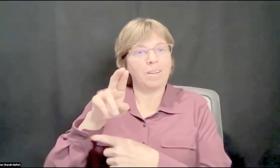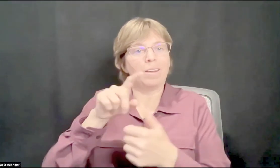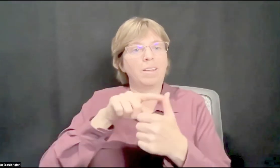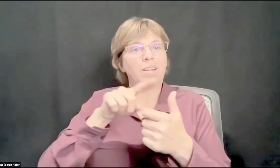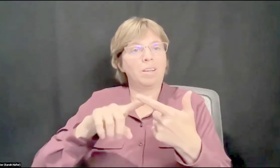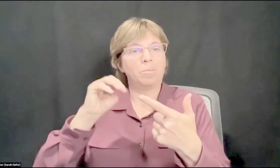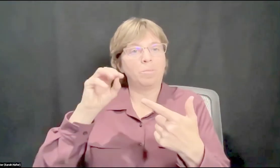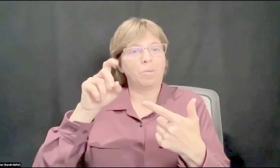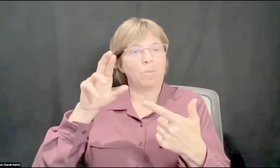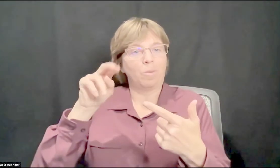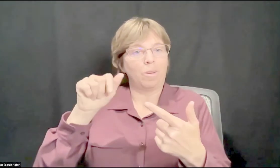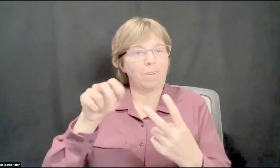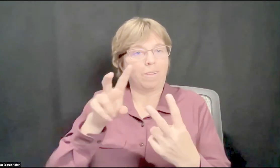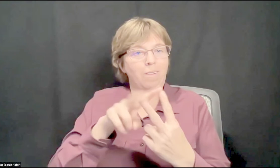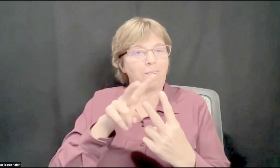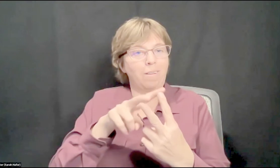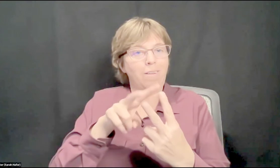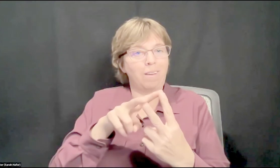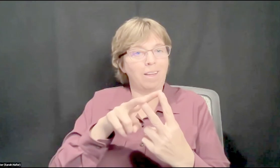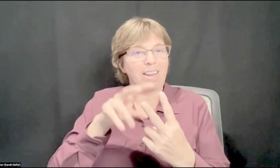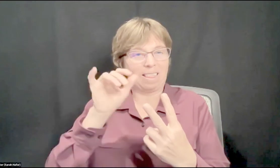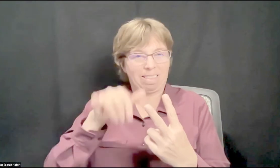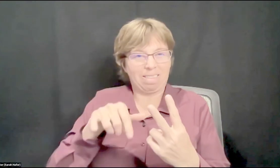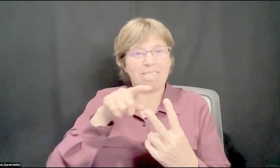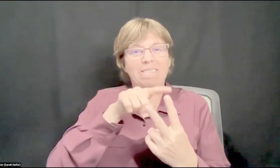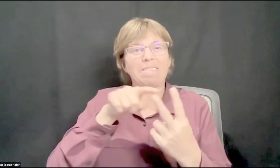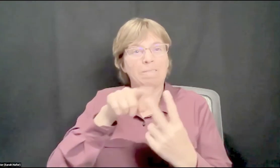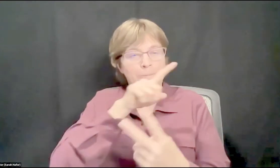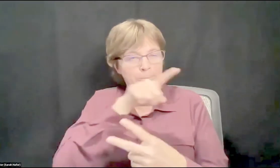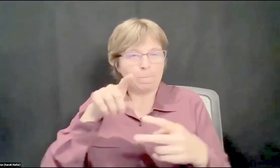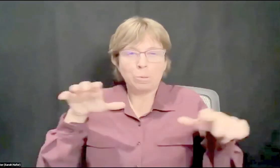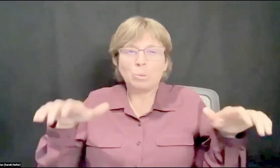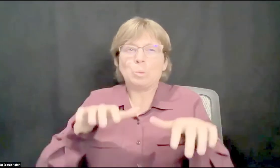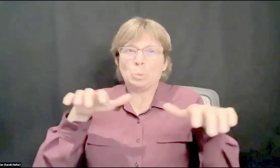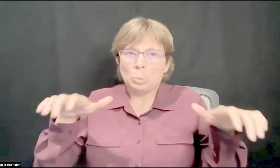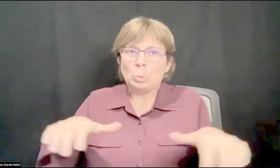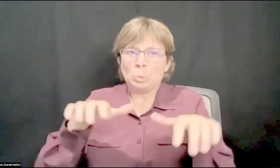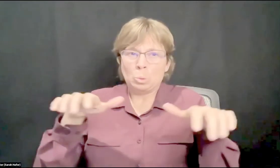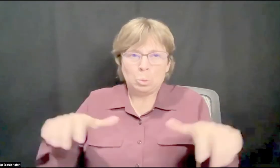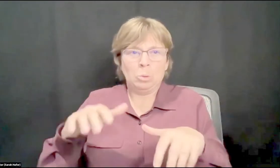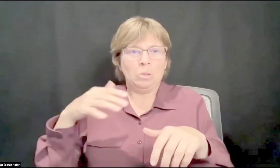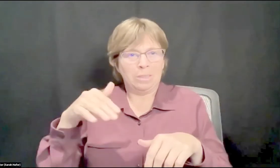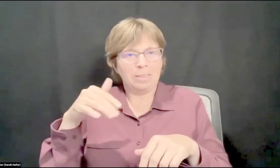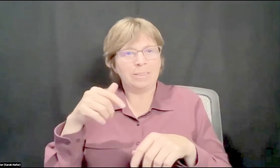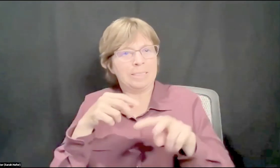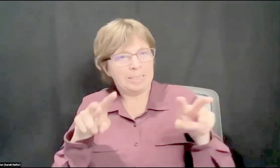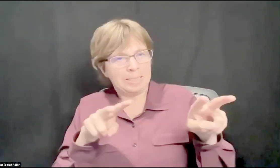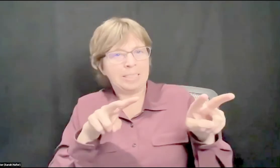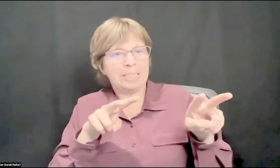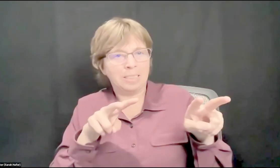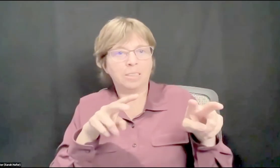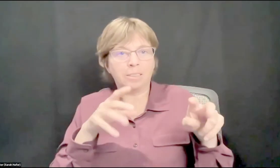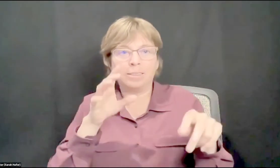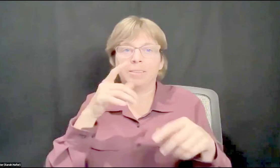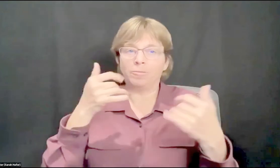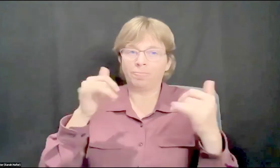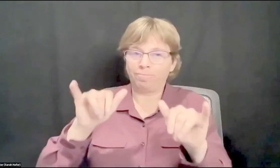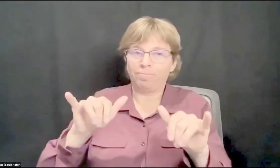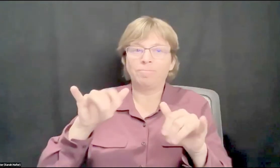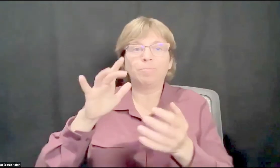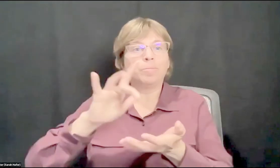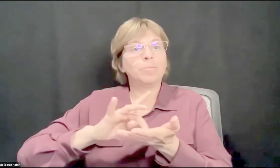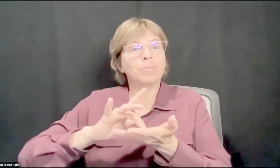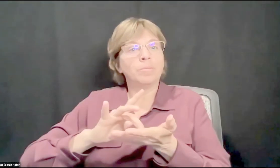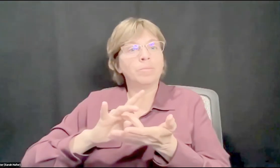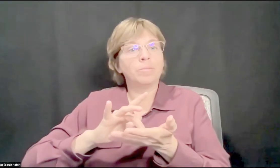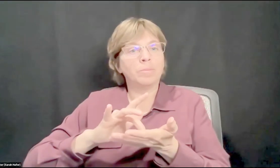I've been able to gather, they're basically using smaller doses for these youngest children. And it looks